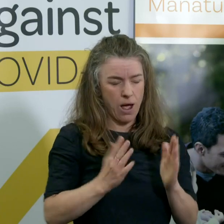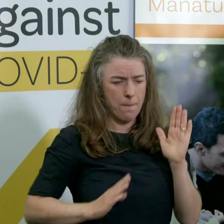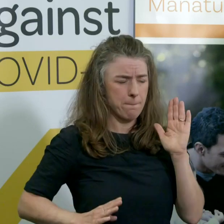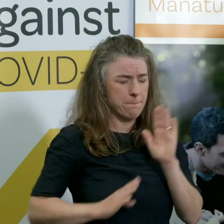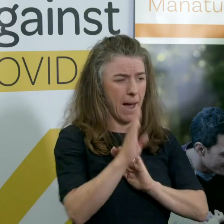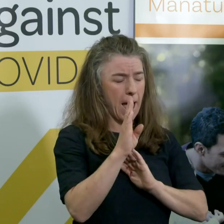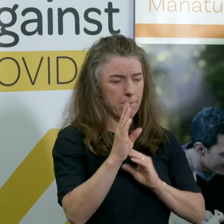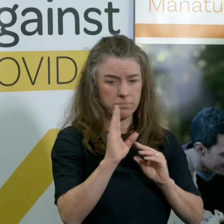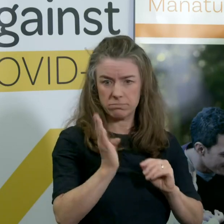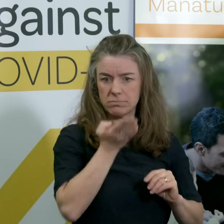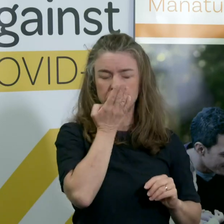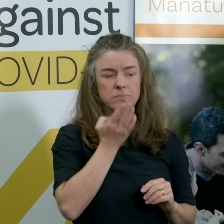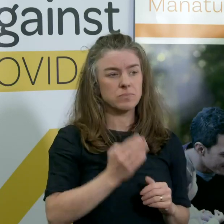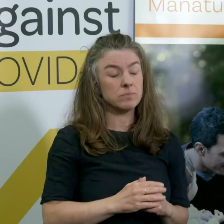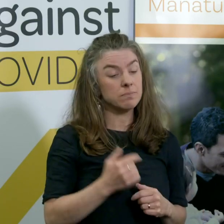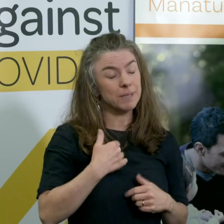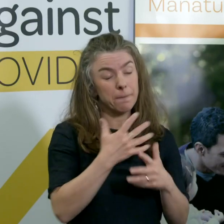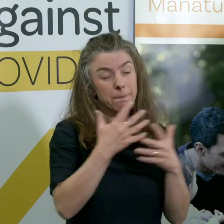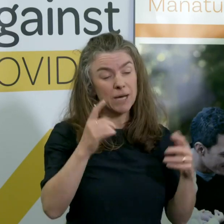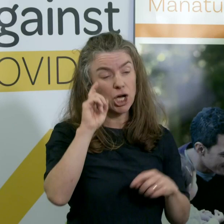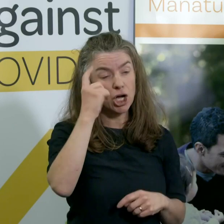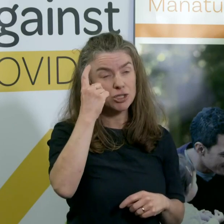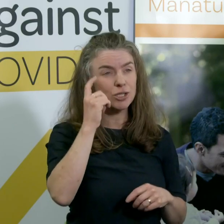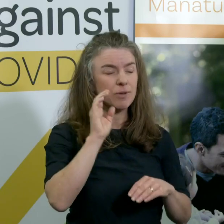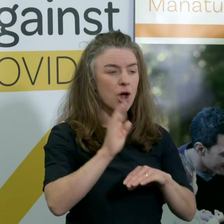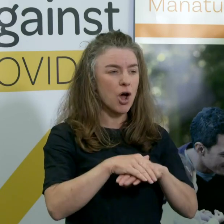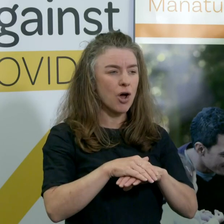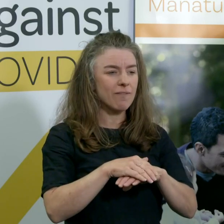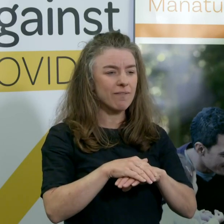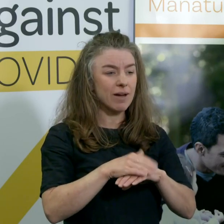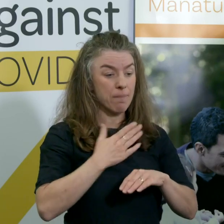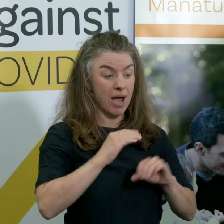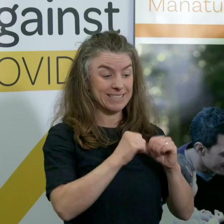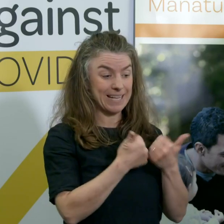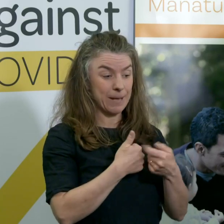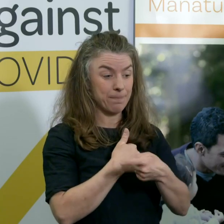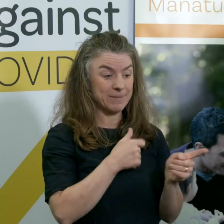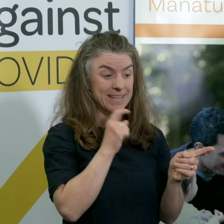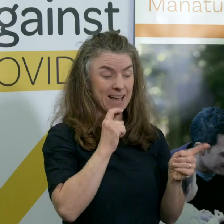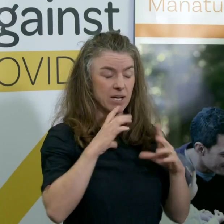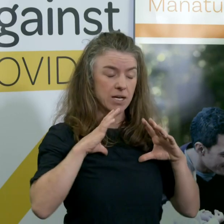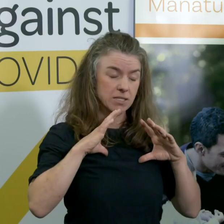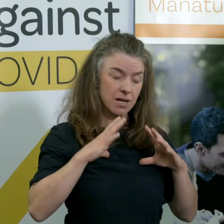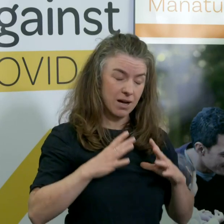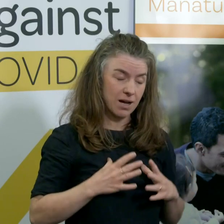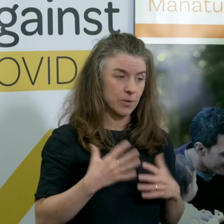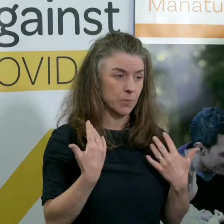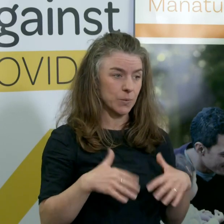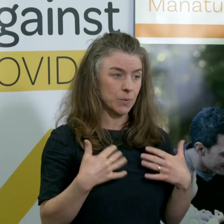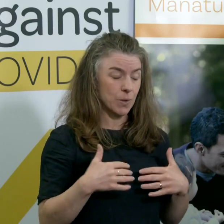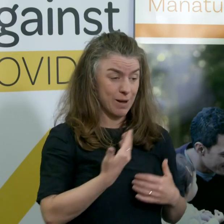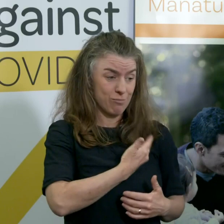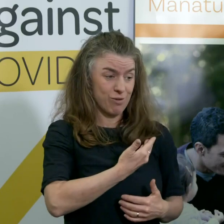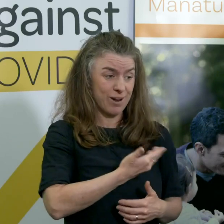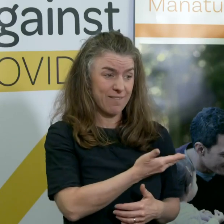unplanned. And as a result, my biggest concern right now, I think, is the tiredness of my teams. Really, really proud of what they've done, but